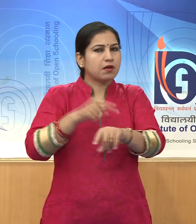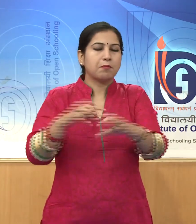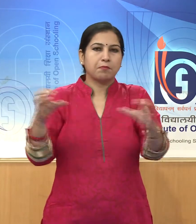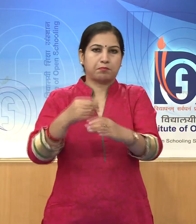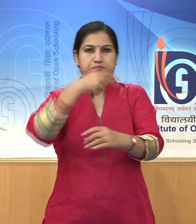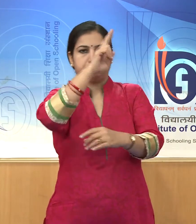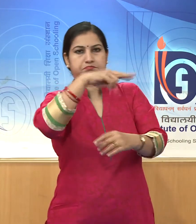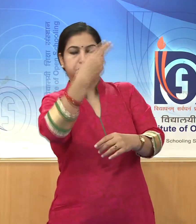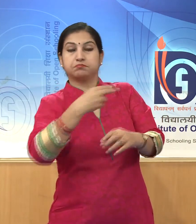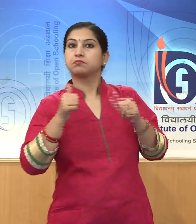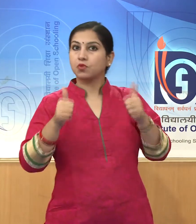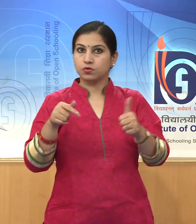Indian art.